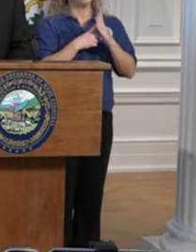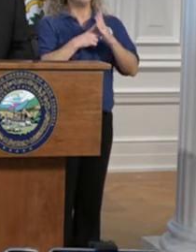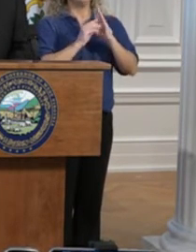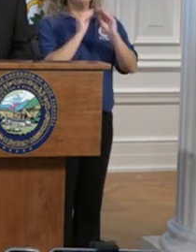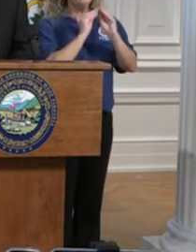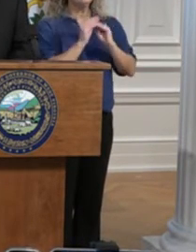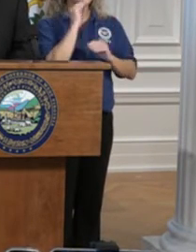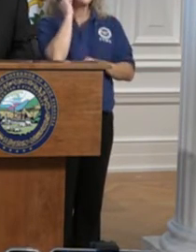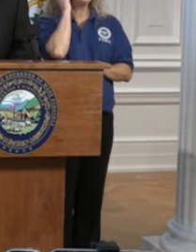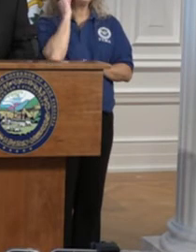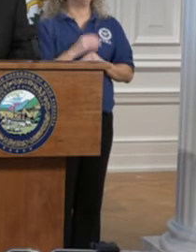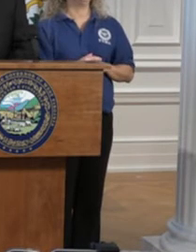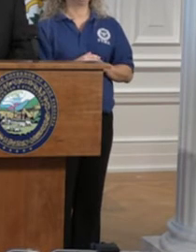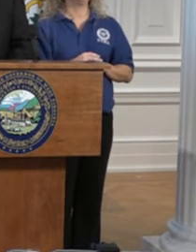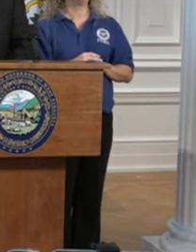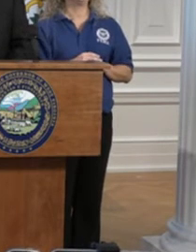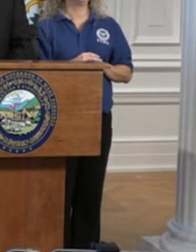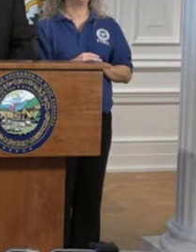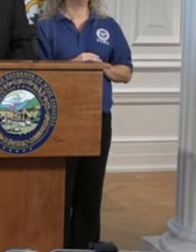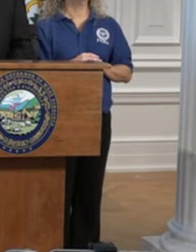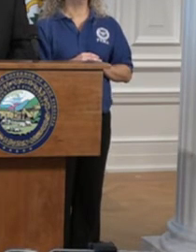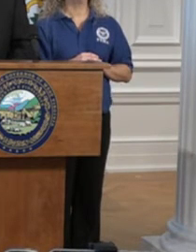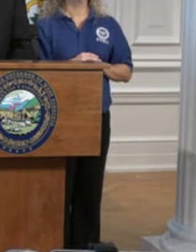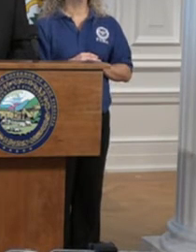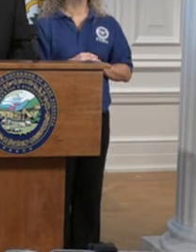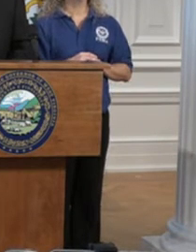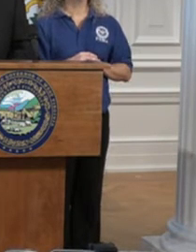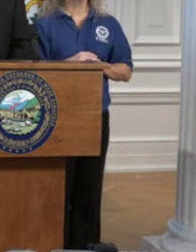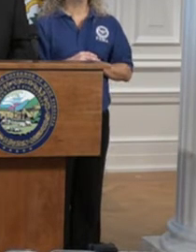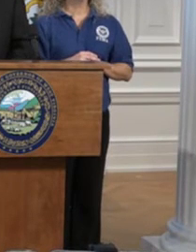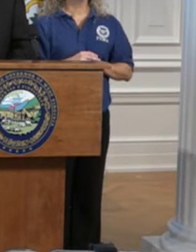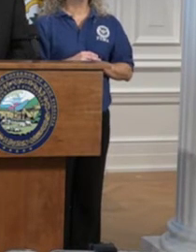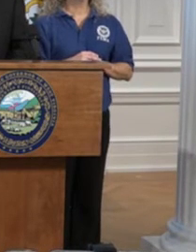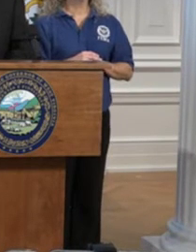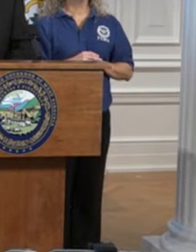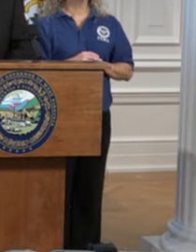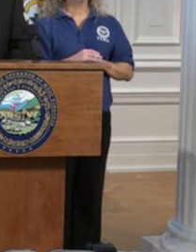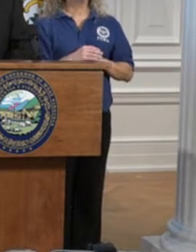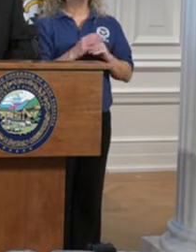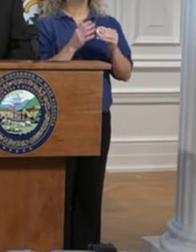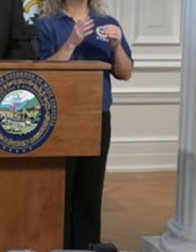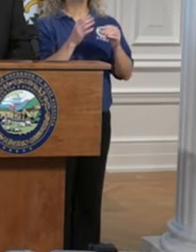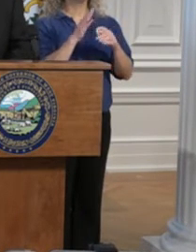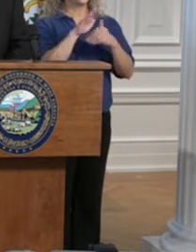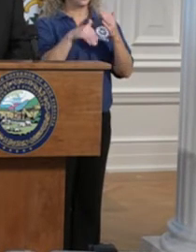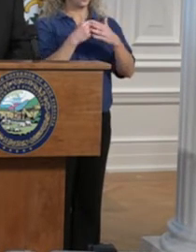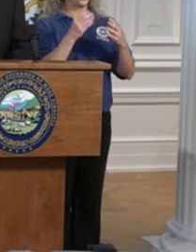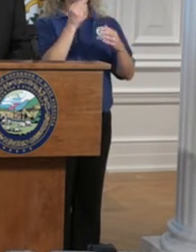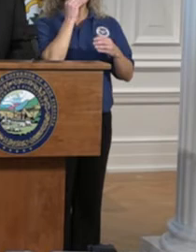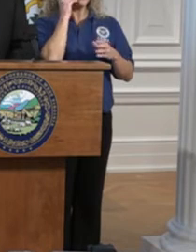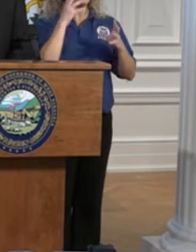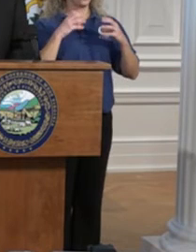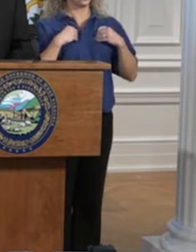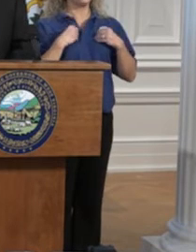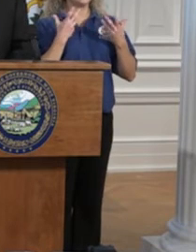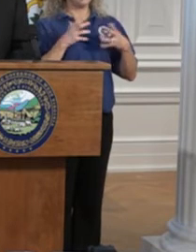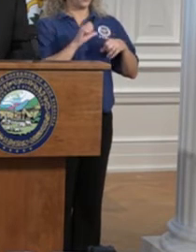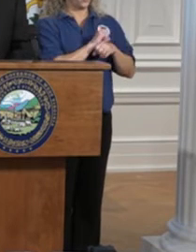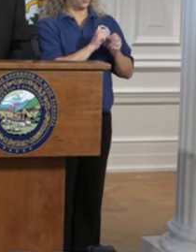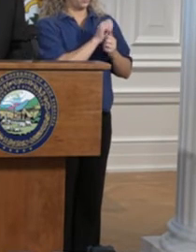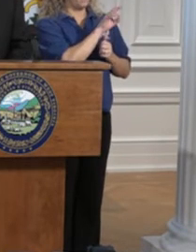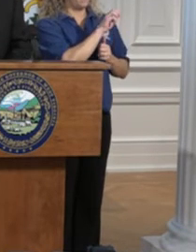homes. What we want to make sure we do is make sure that all homeowners have already worked with